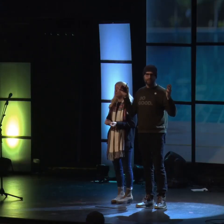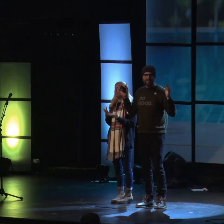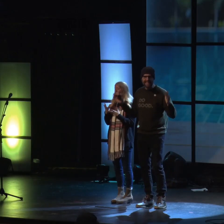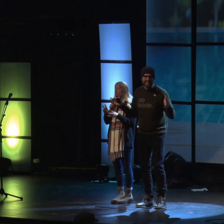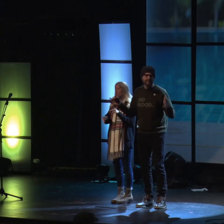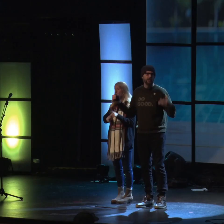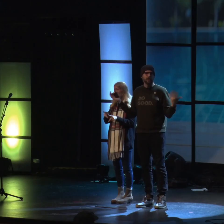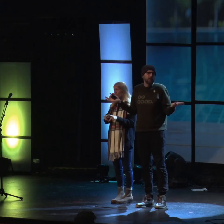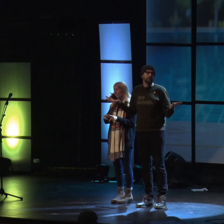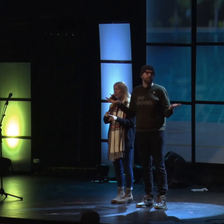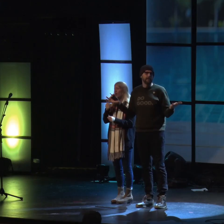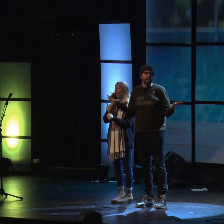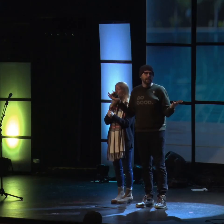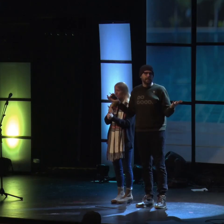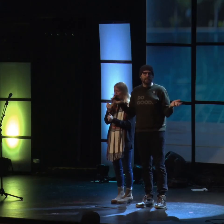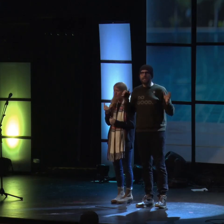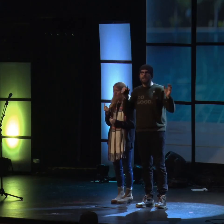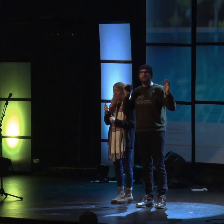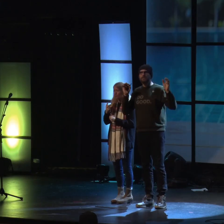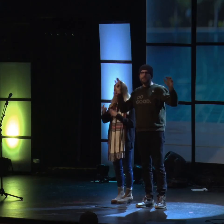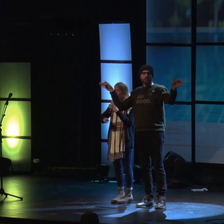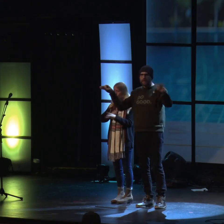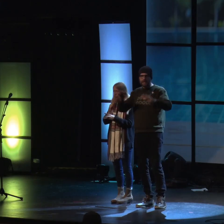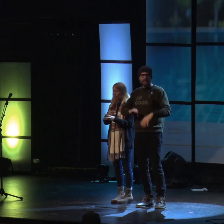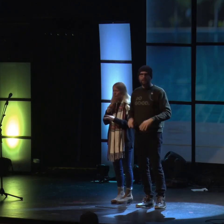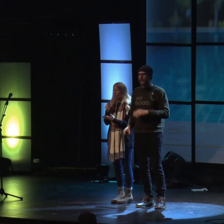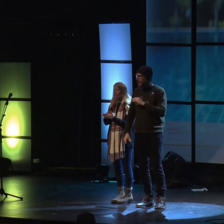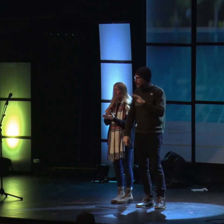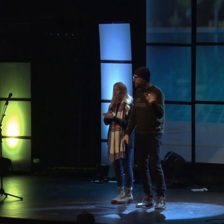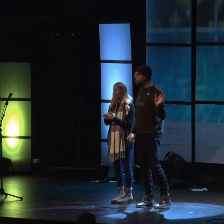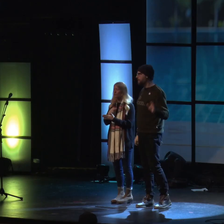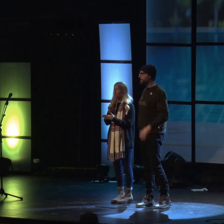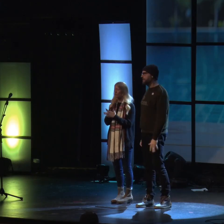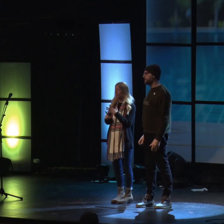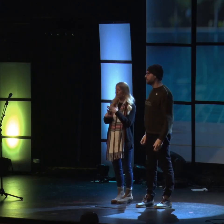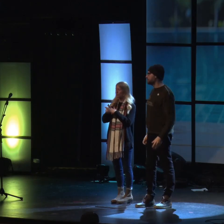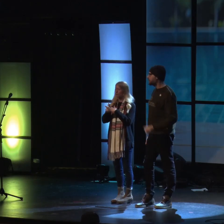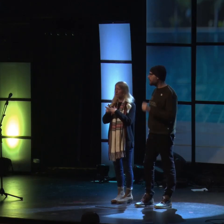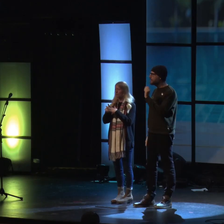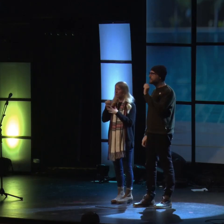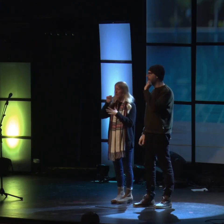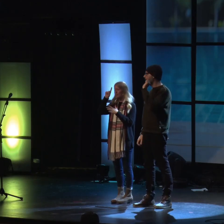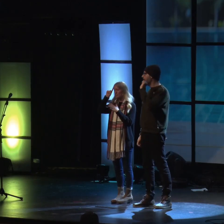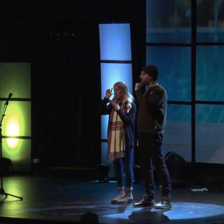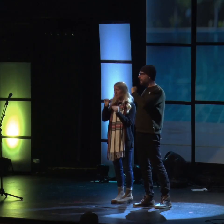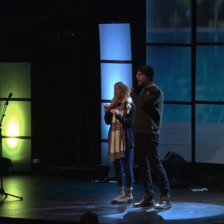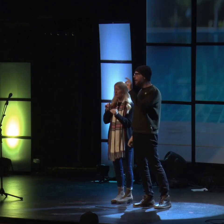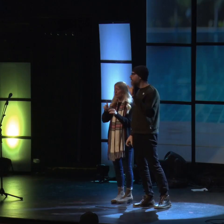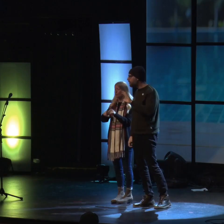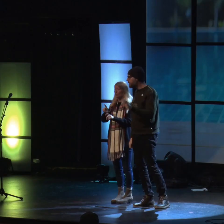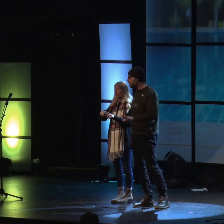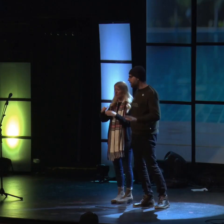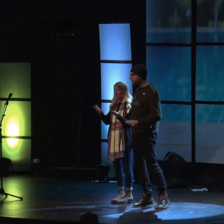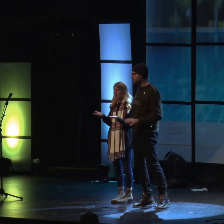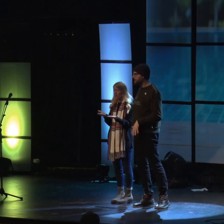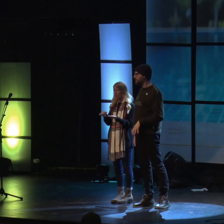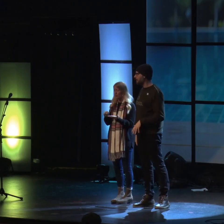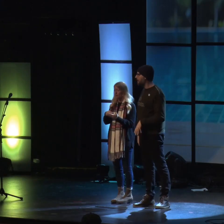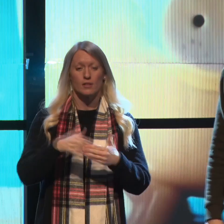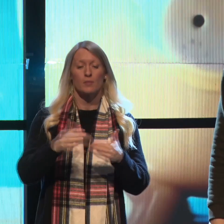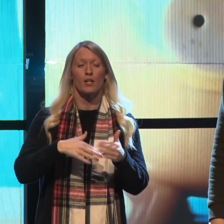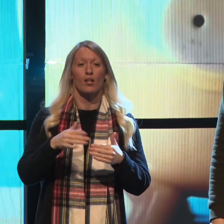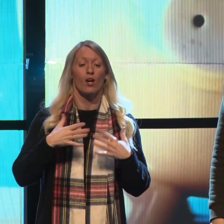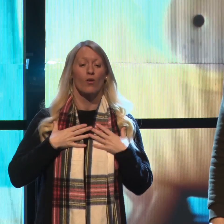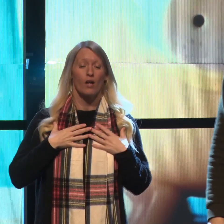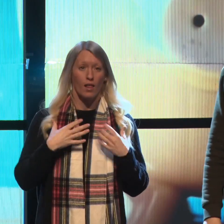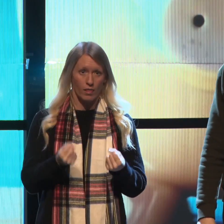financial things that occur. Like we could do a survey in here and every one of us in this room, regardless of how healthy our finances